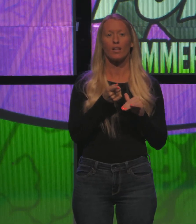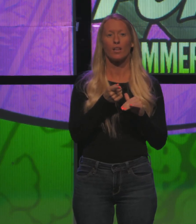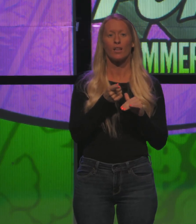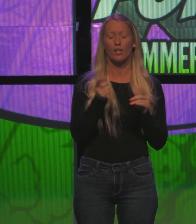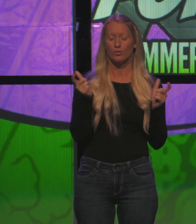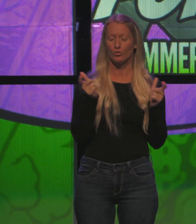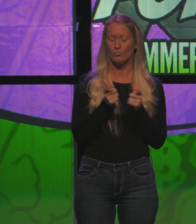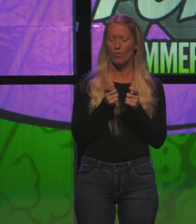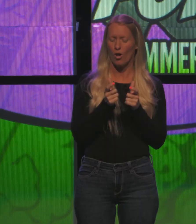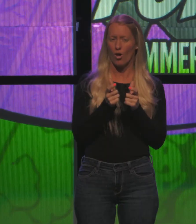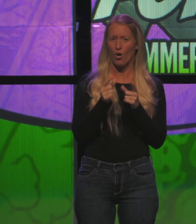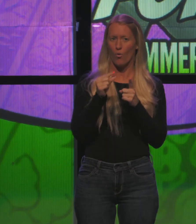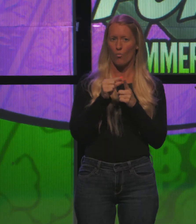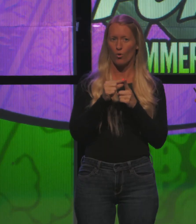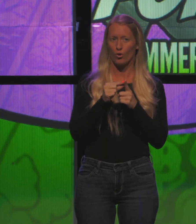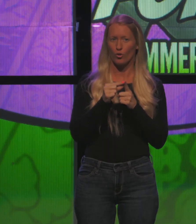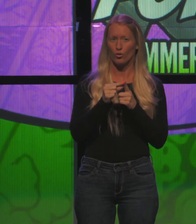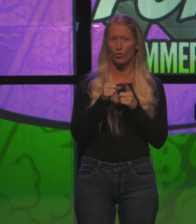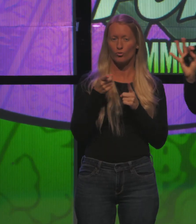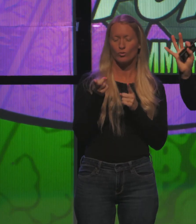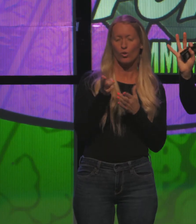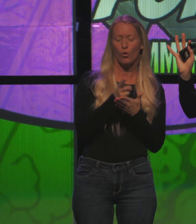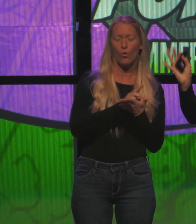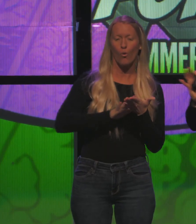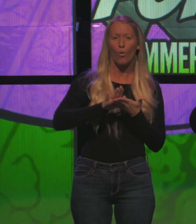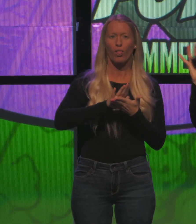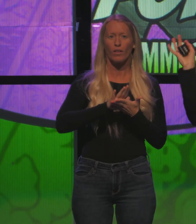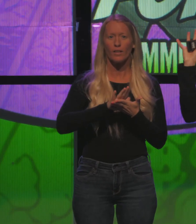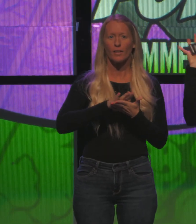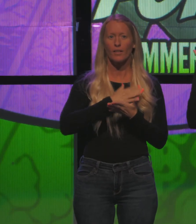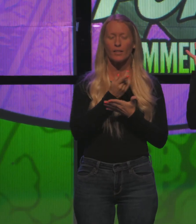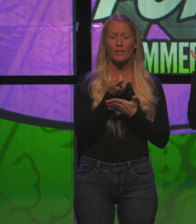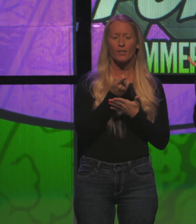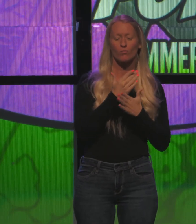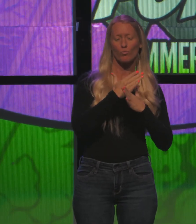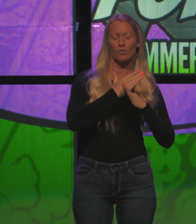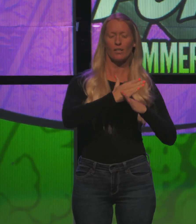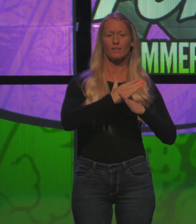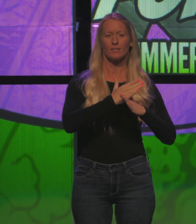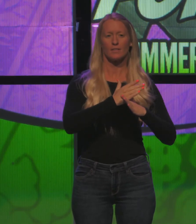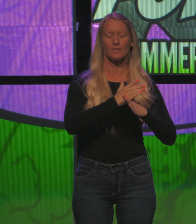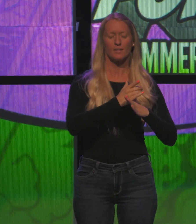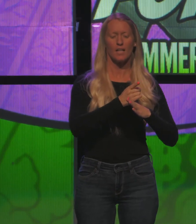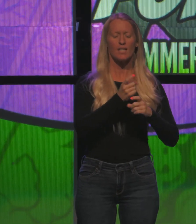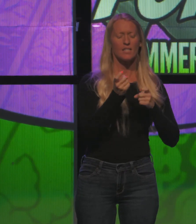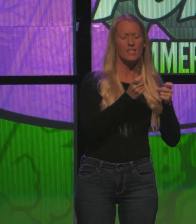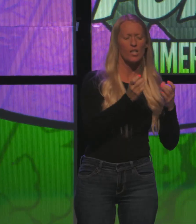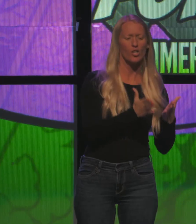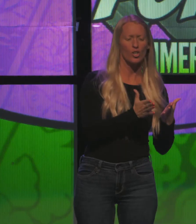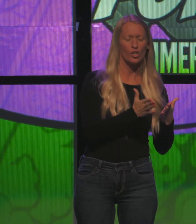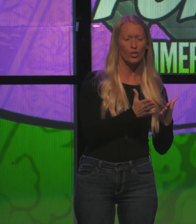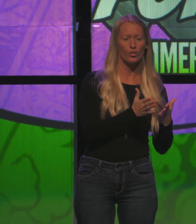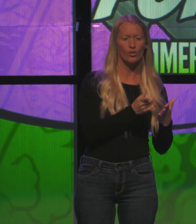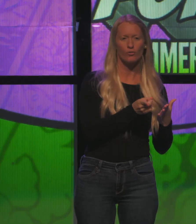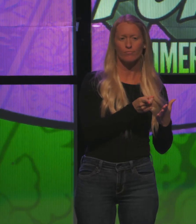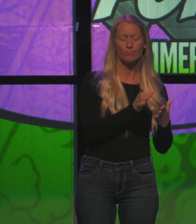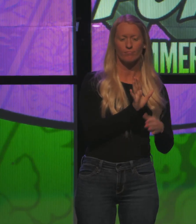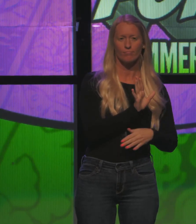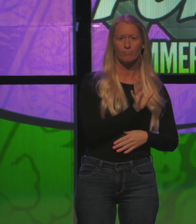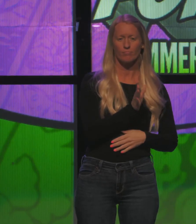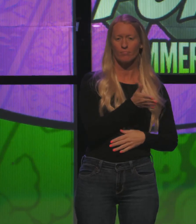rebellion, where instead of saying like sinner, no, but to say like, I see goodness in